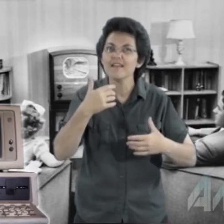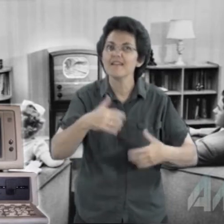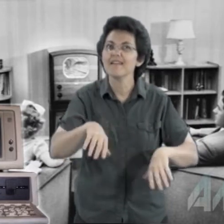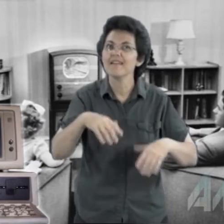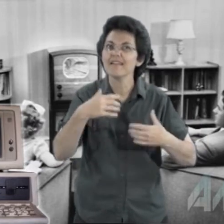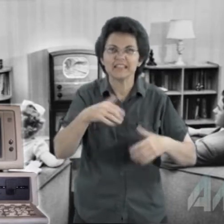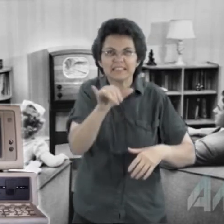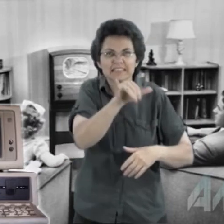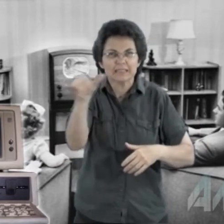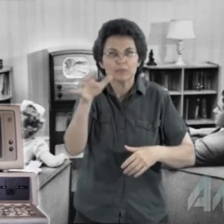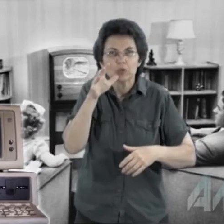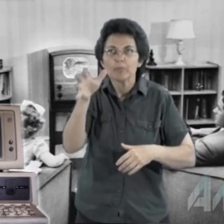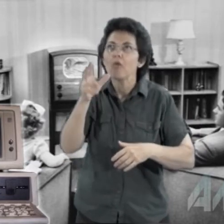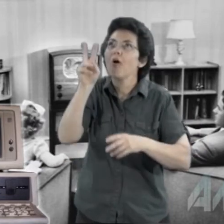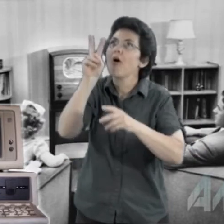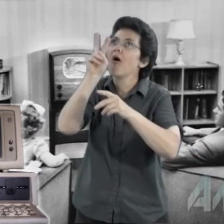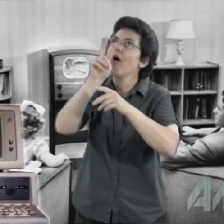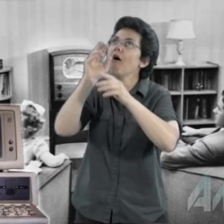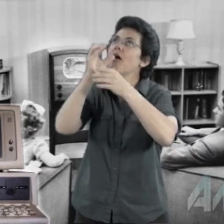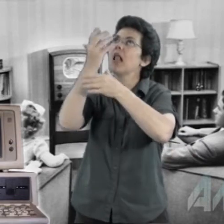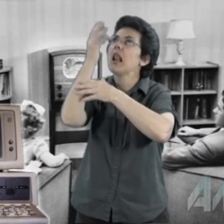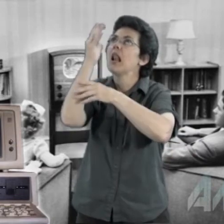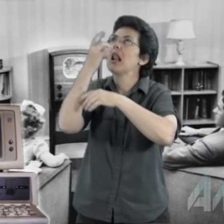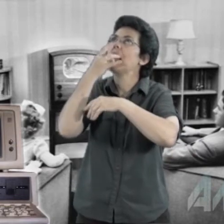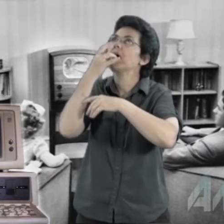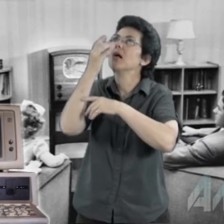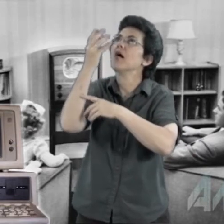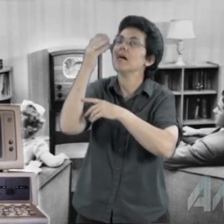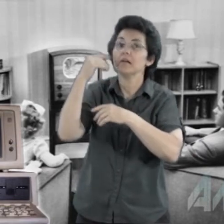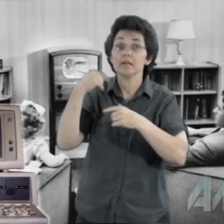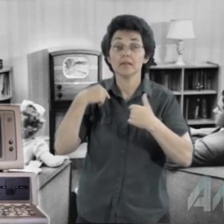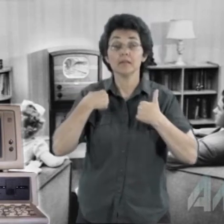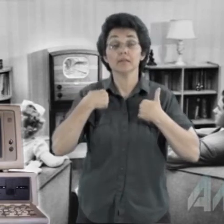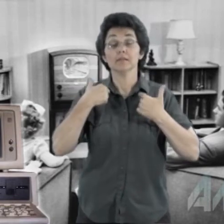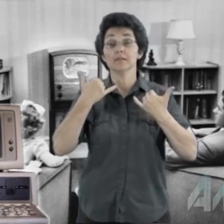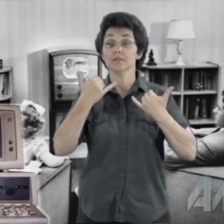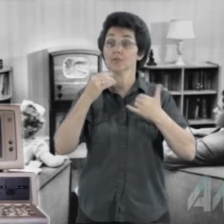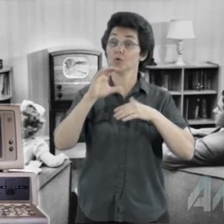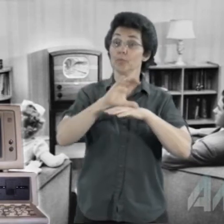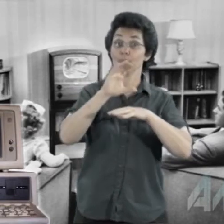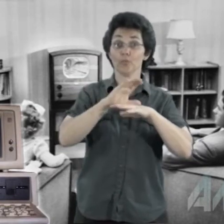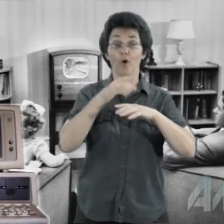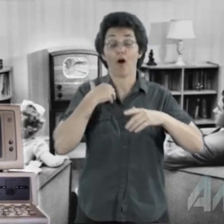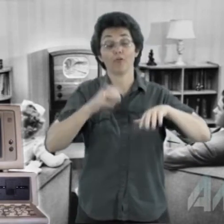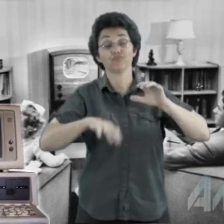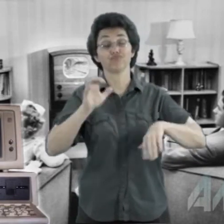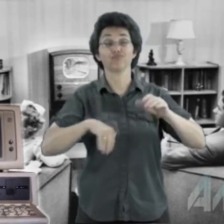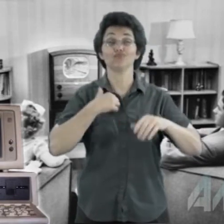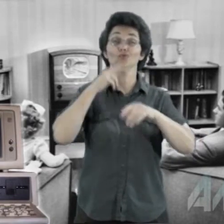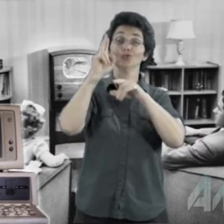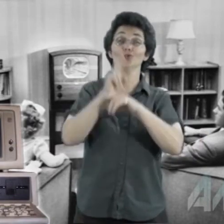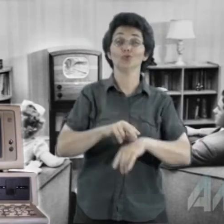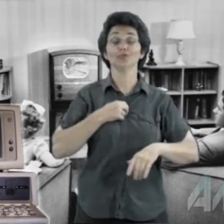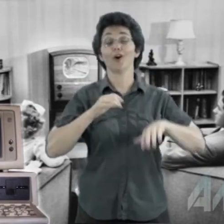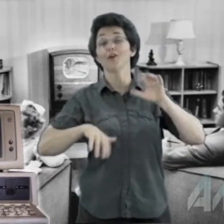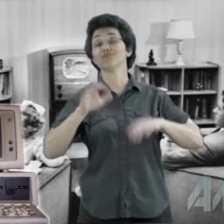that same fascination that my grandmother must have felt the first time she saw the street lamps lit up. As we become used to them, though,